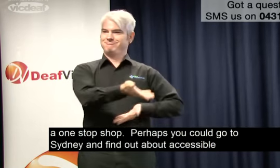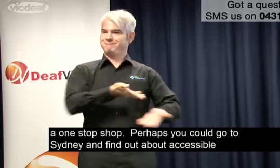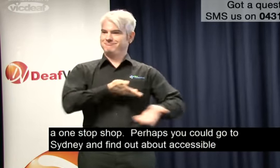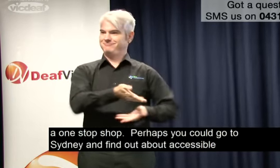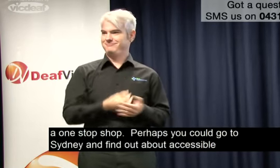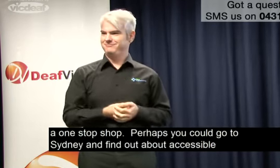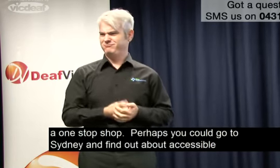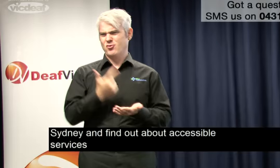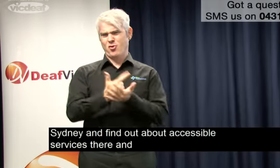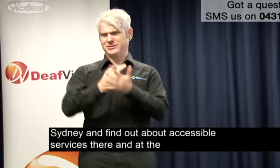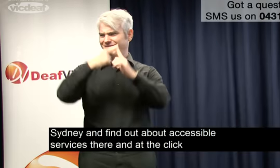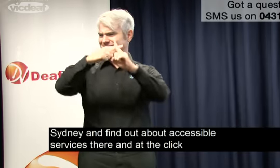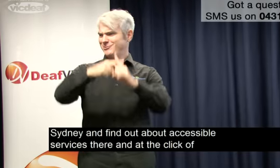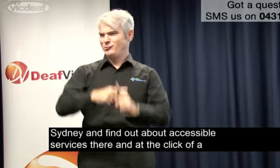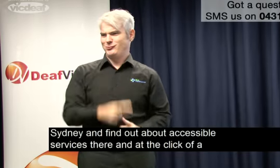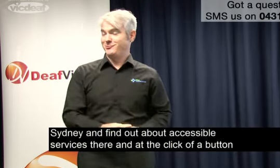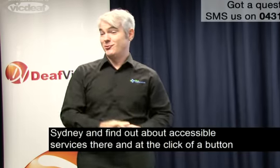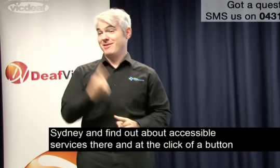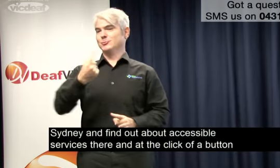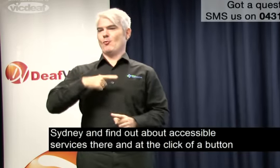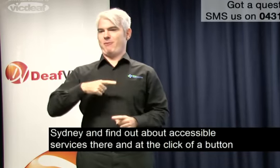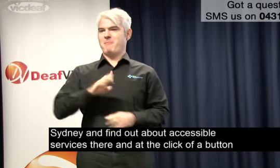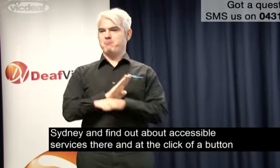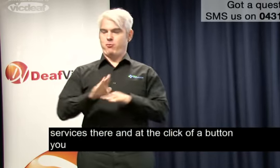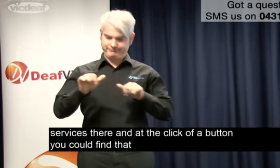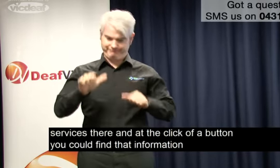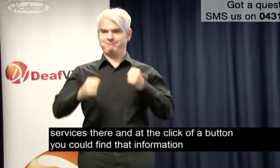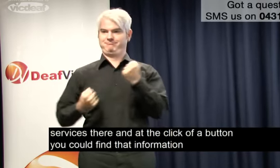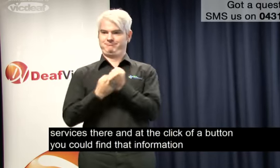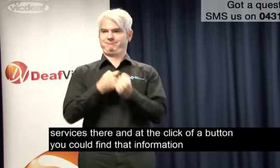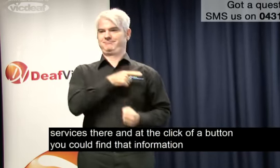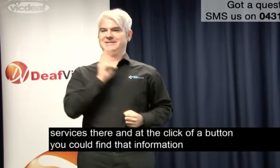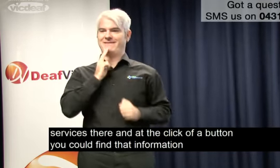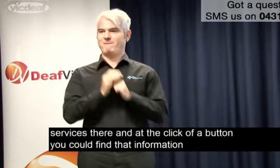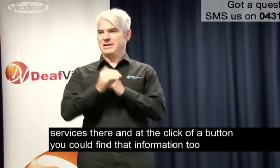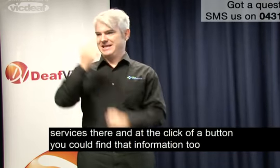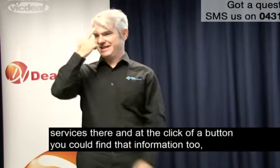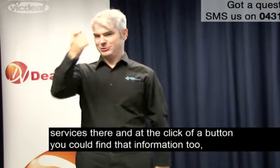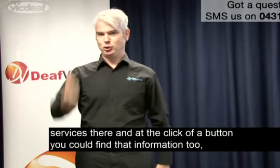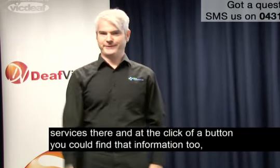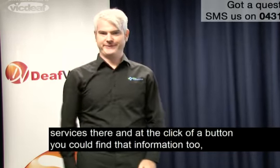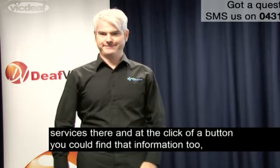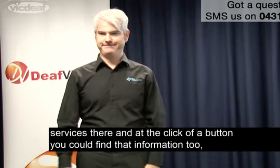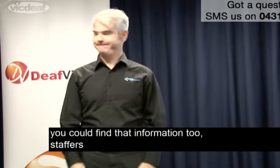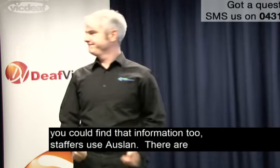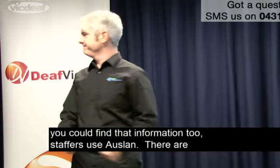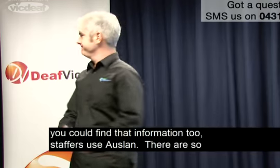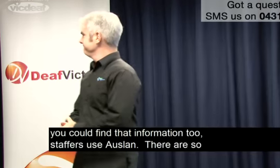information and be able to converse with somebody using Auslan. So there's so many advantages to this system, and that's why the board has approved of this